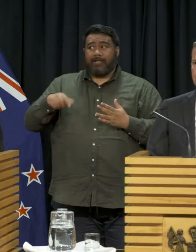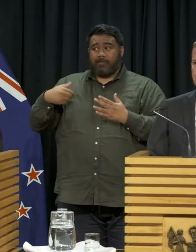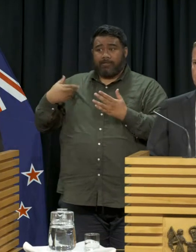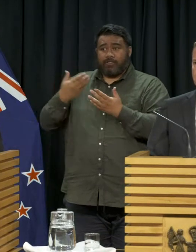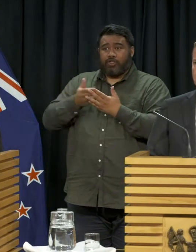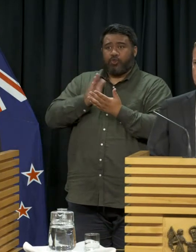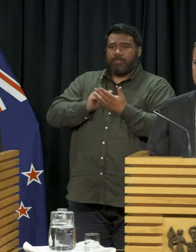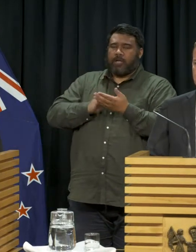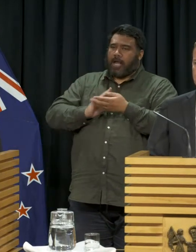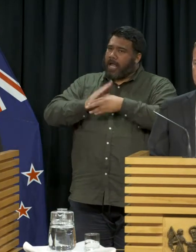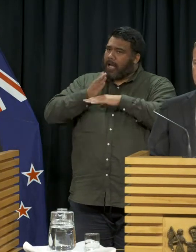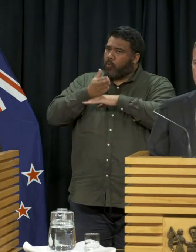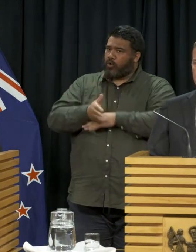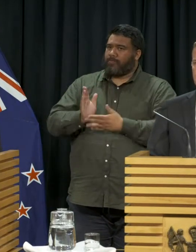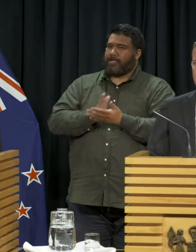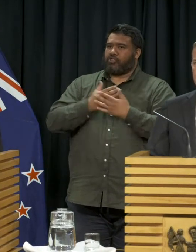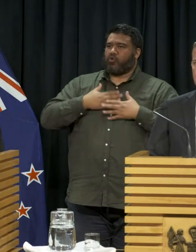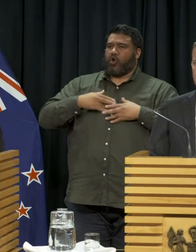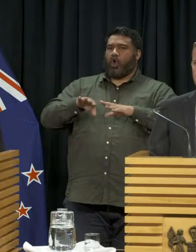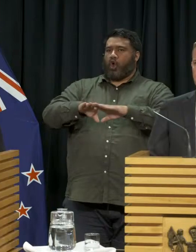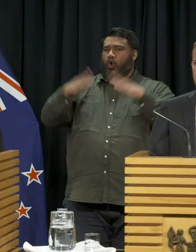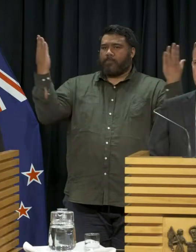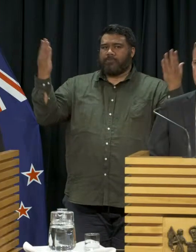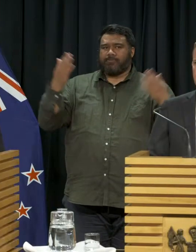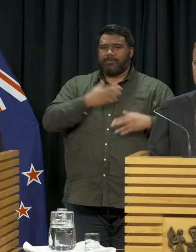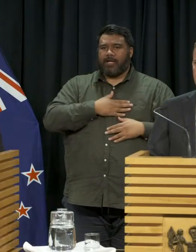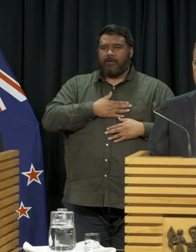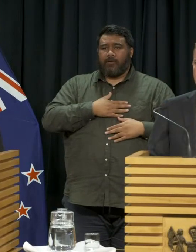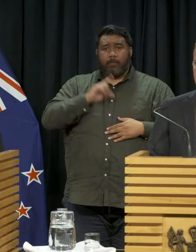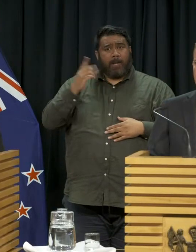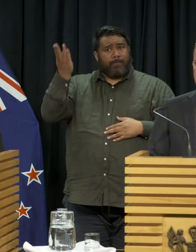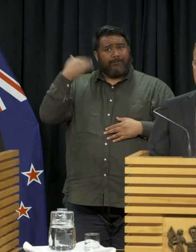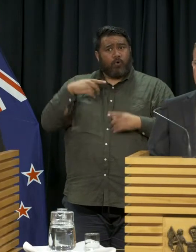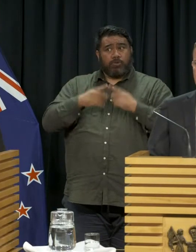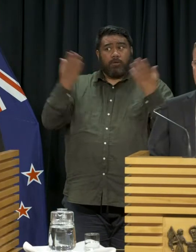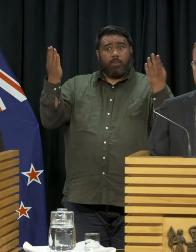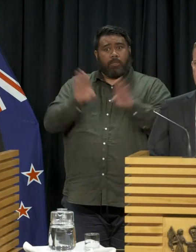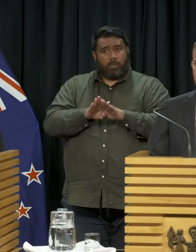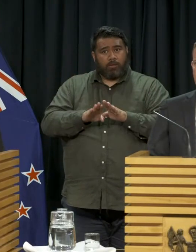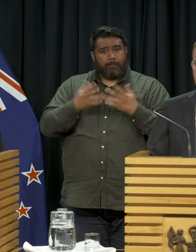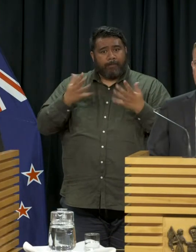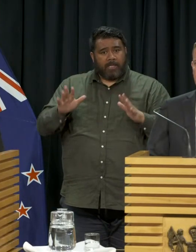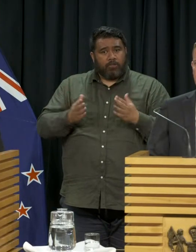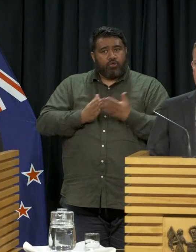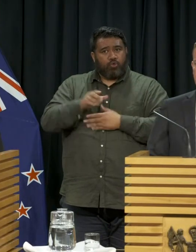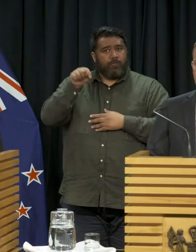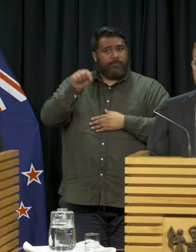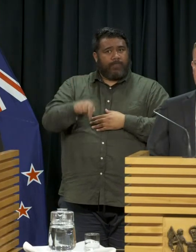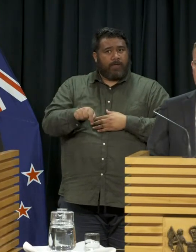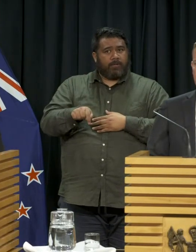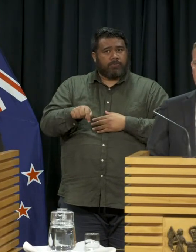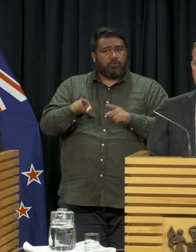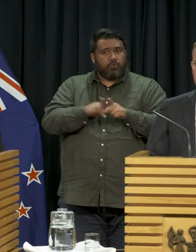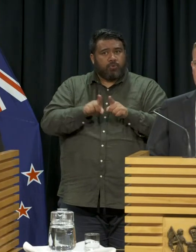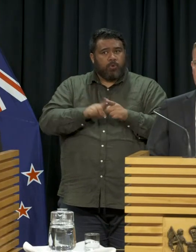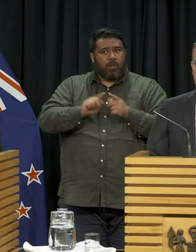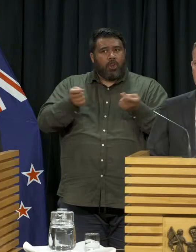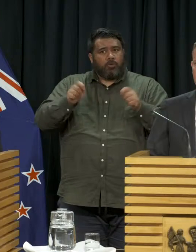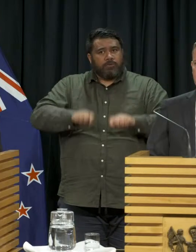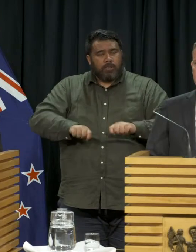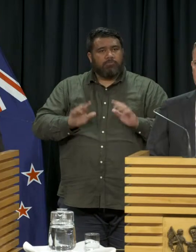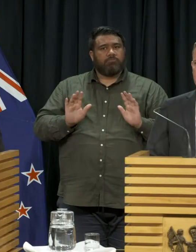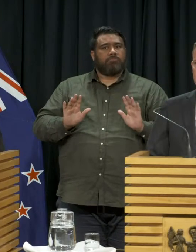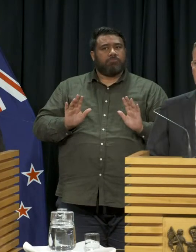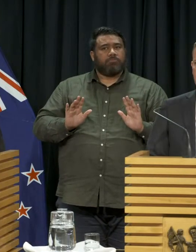done here. We, however, have experienced times where we've not been able to have large numbers gather for funerals, and I think that gives an